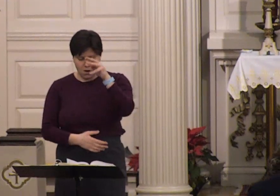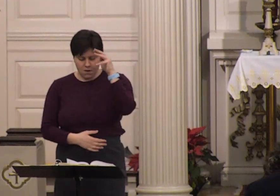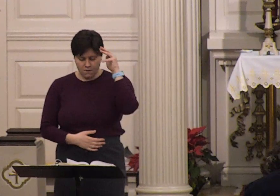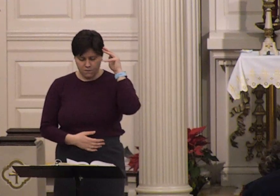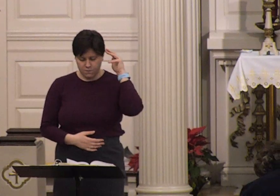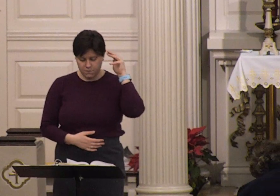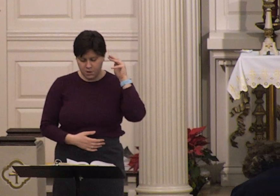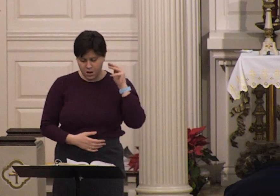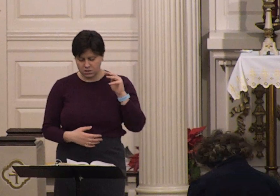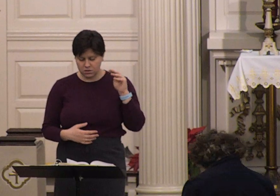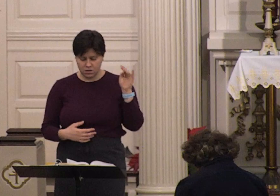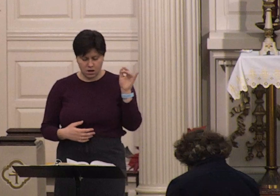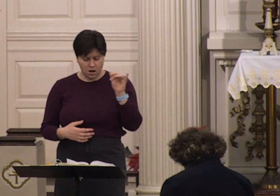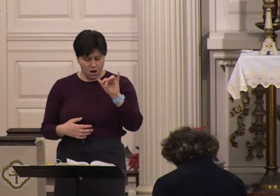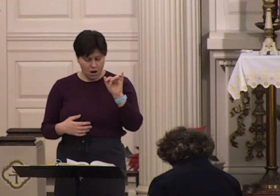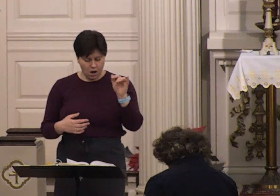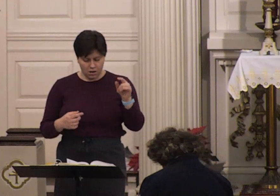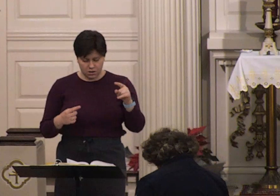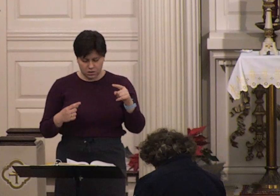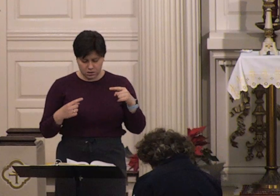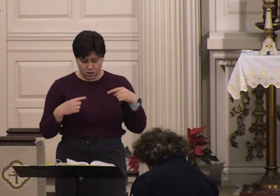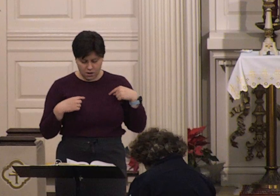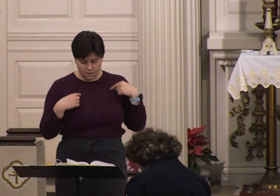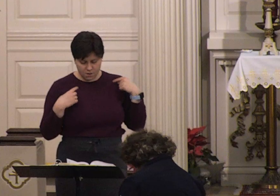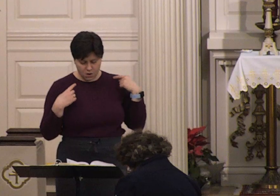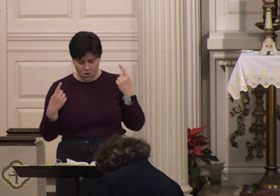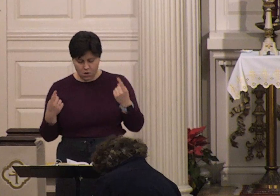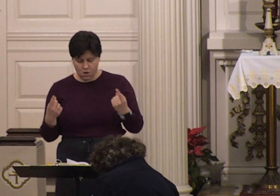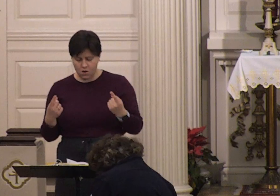as of old on earth he